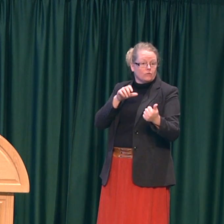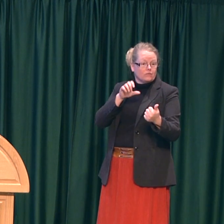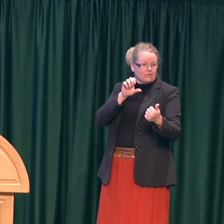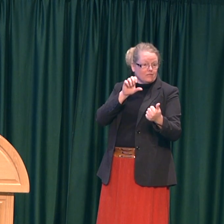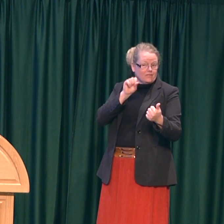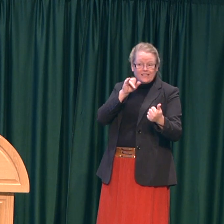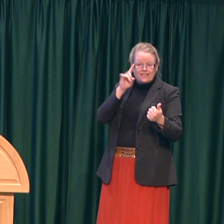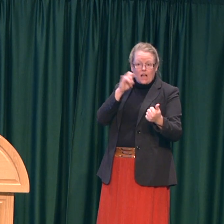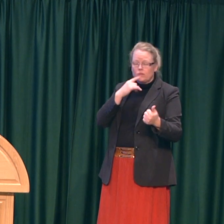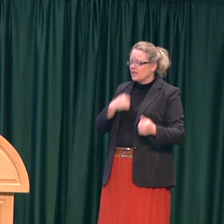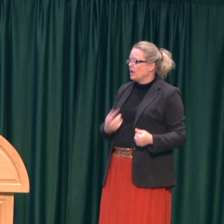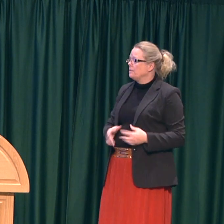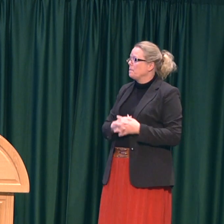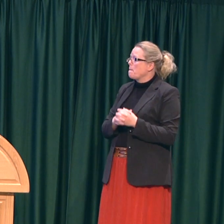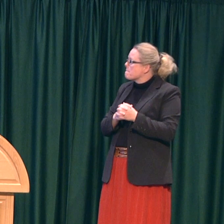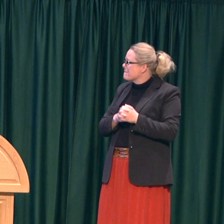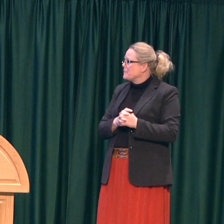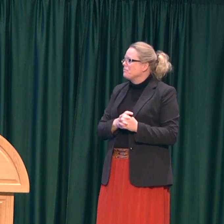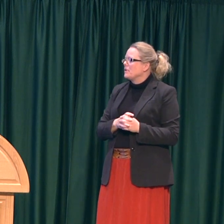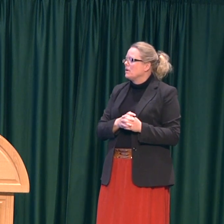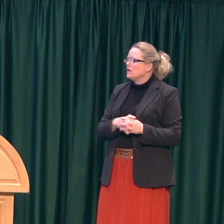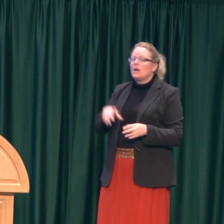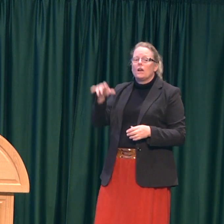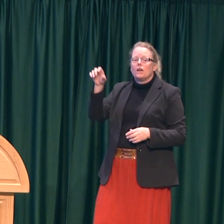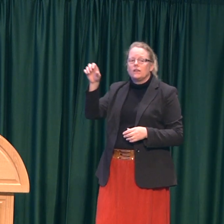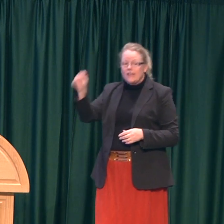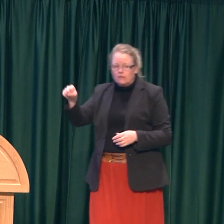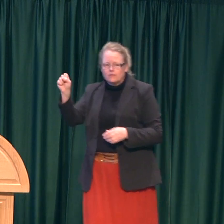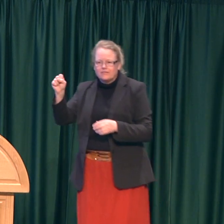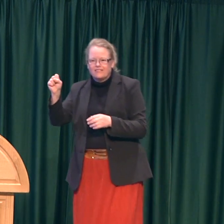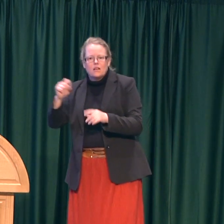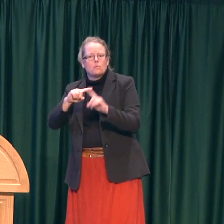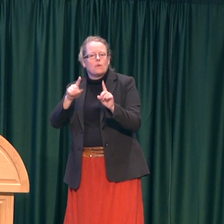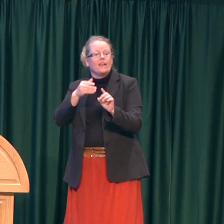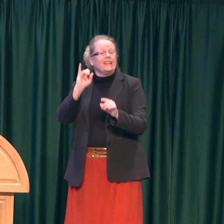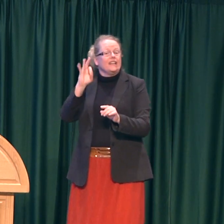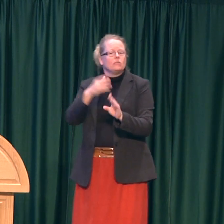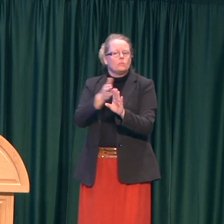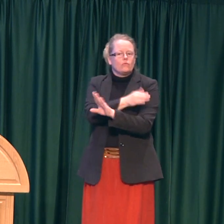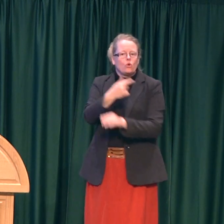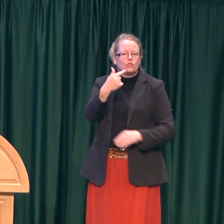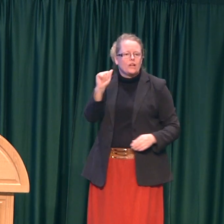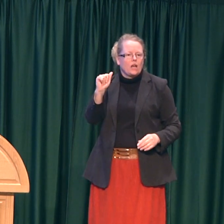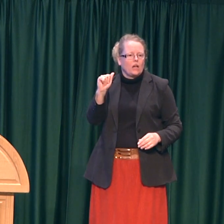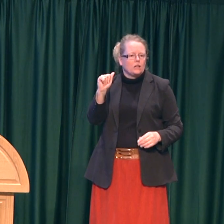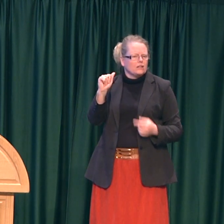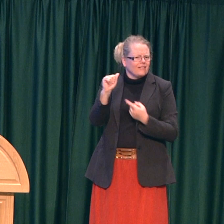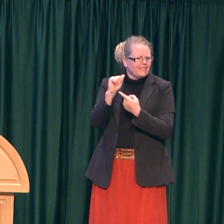And the hearing person on the other side might say, yes, but if it was